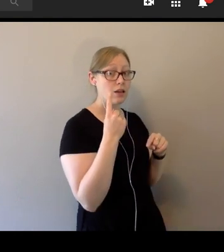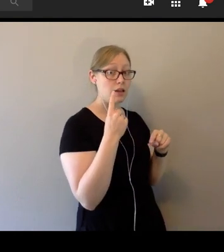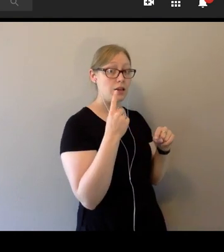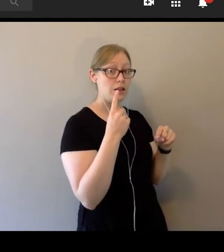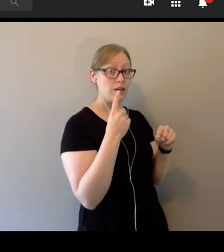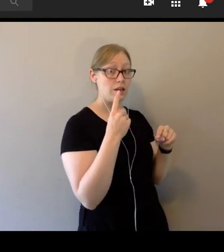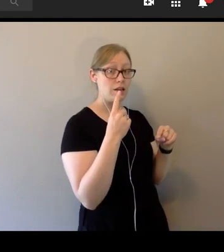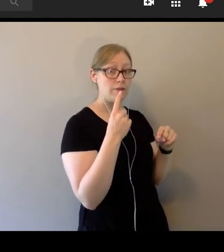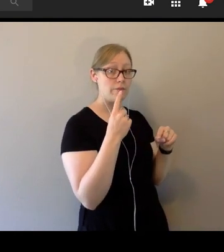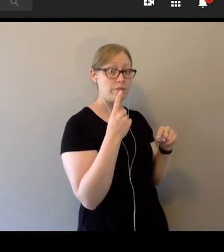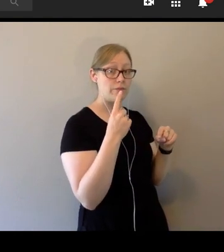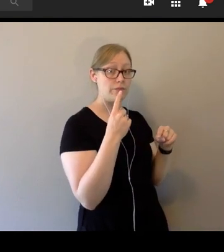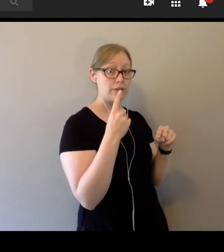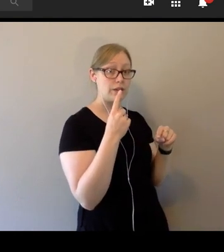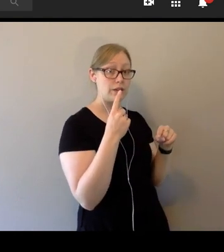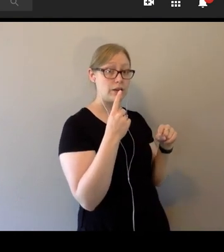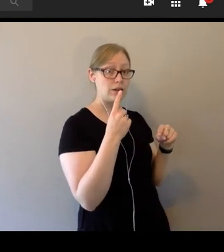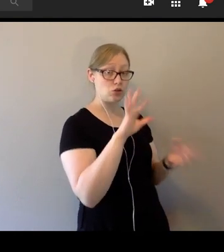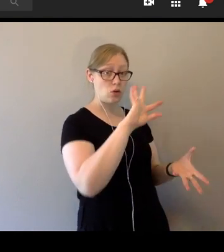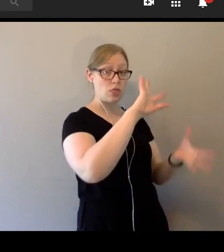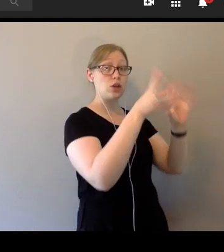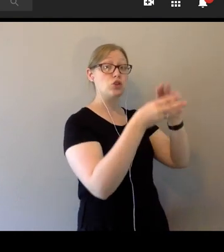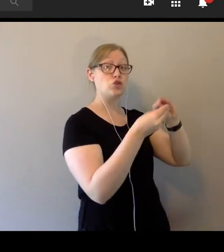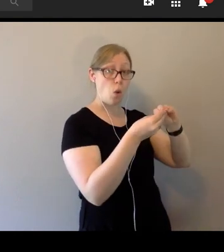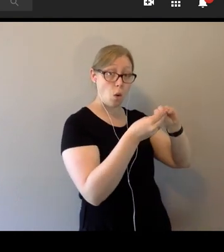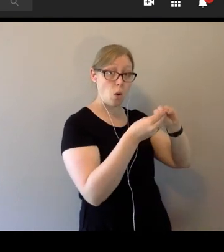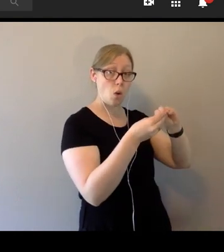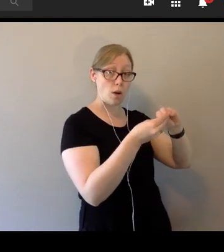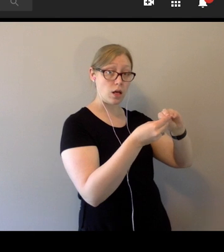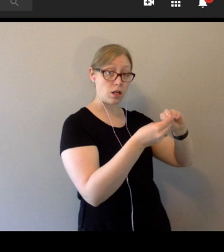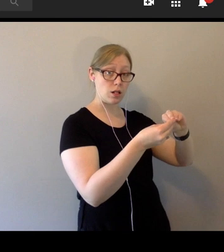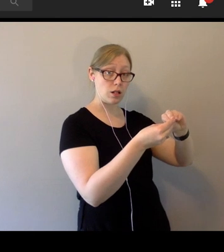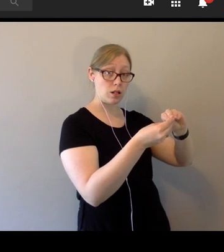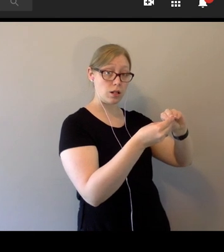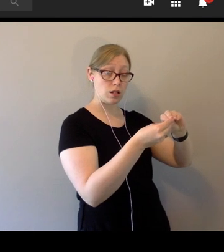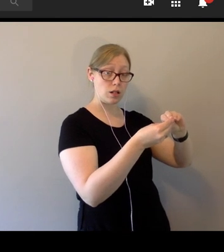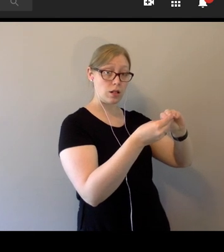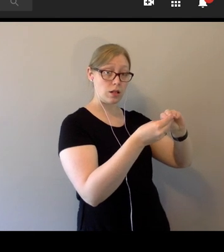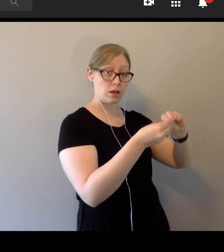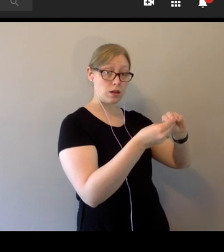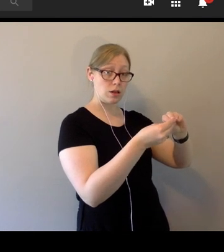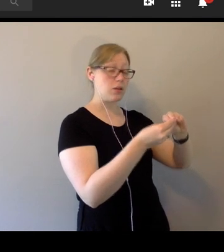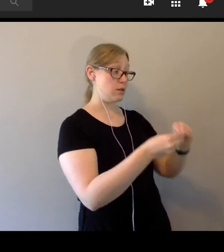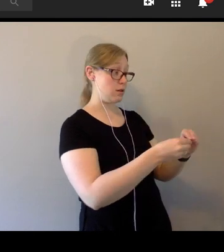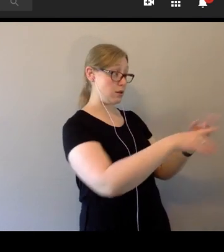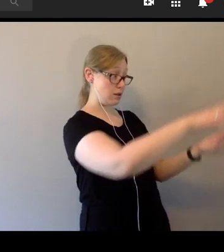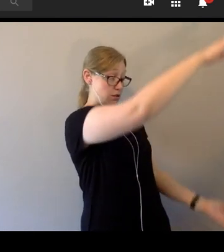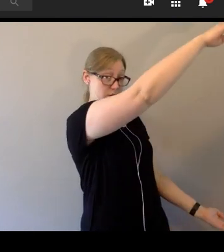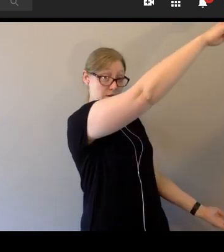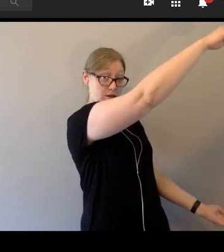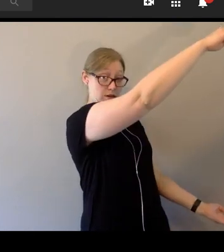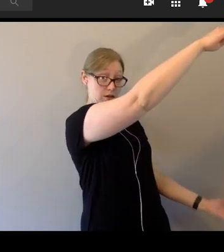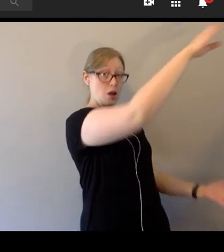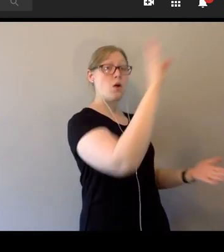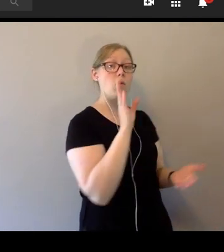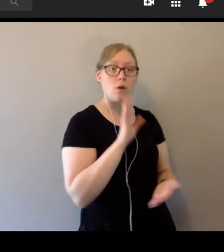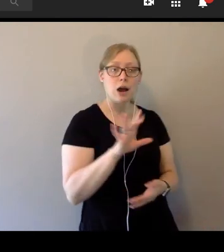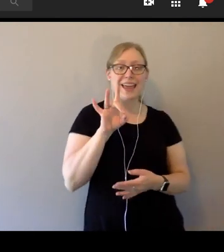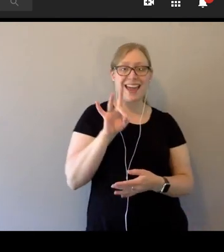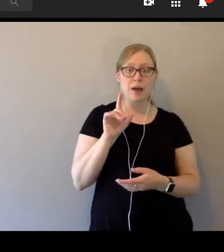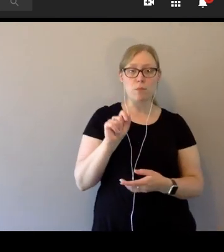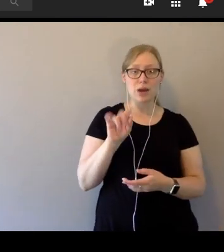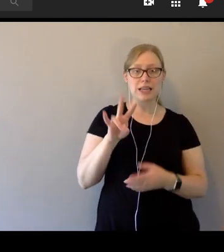This distance here. So the total distance, the distance the owl is above the ground is going to be 8.7 plus the